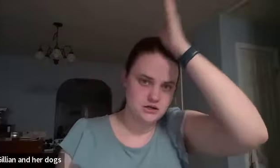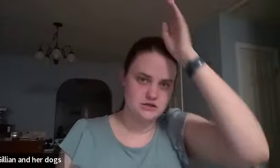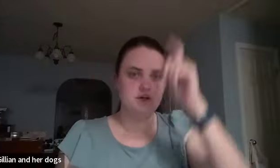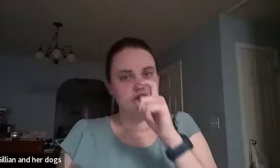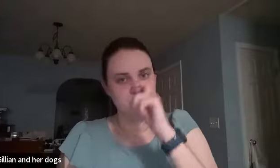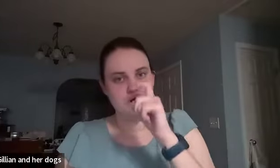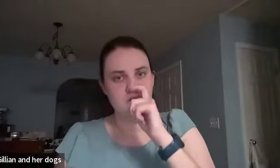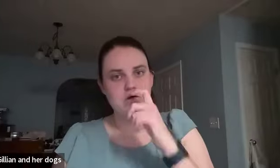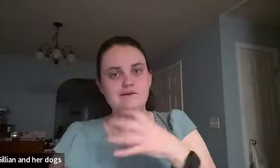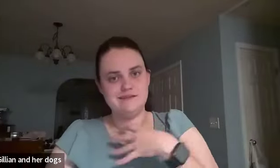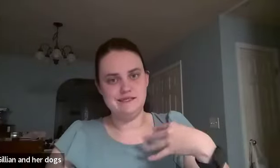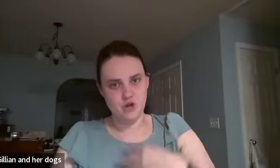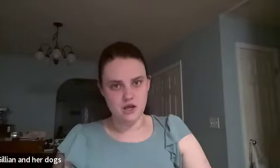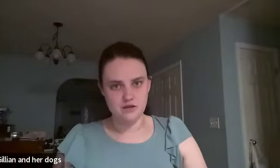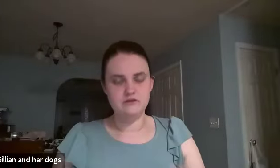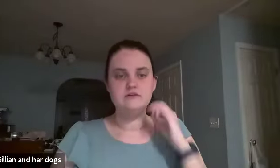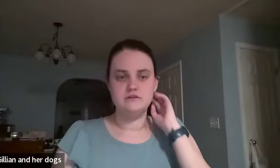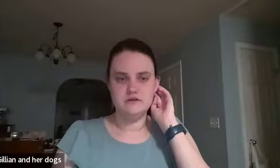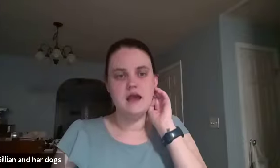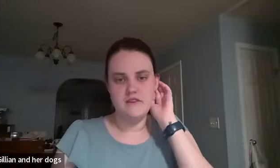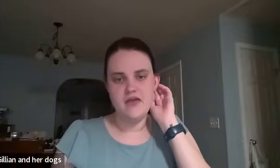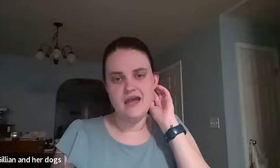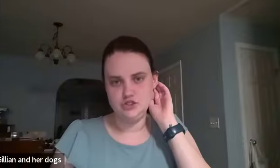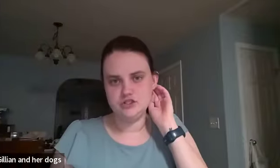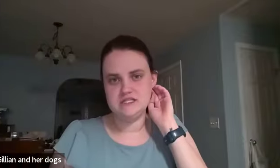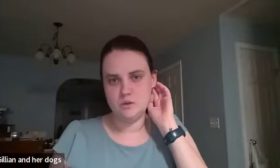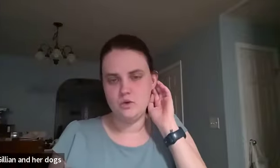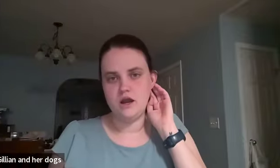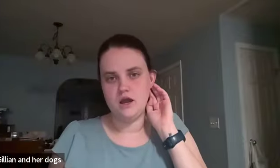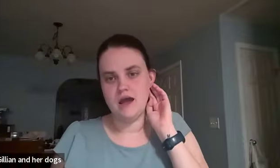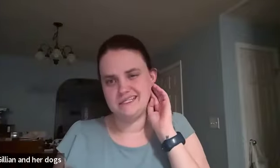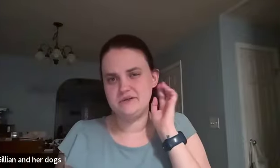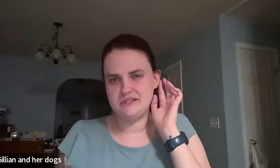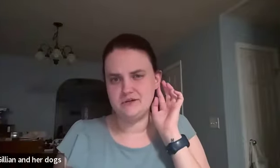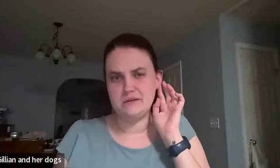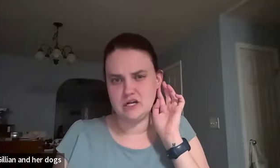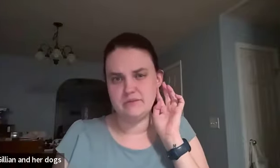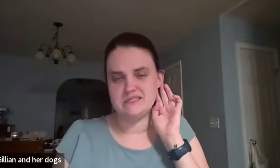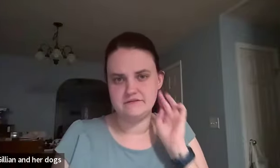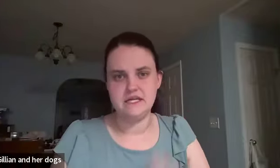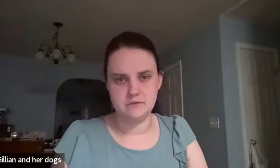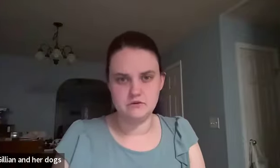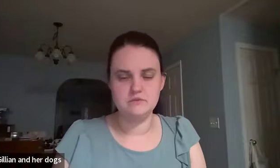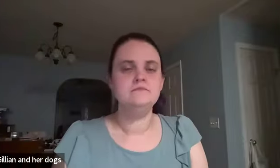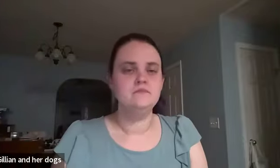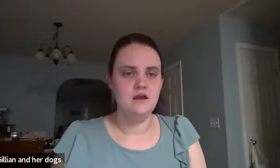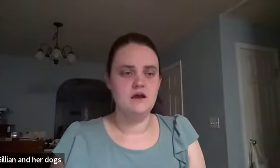shark, doll zebra. And that usually is what I typically do when I'm talking about a stuffed animal.